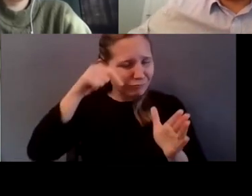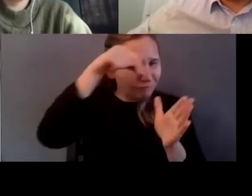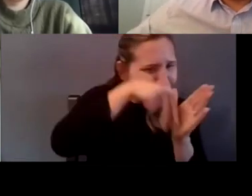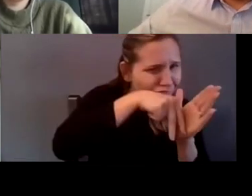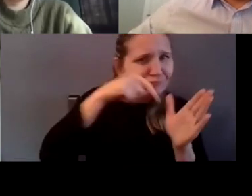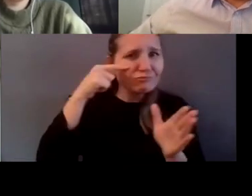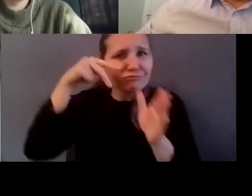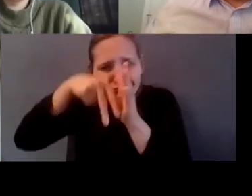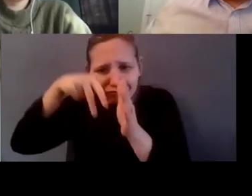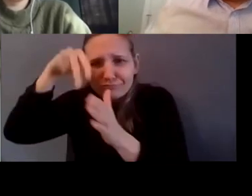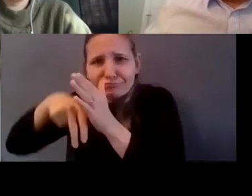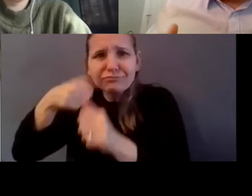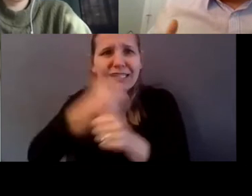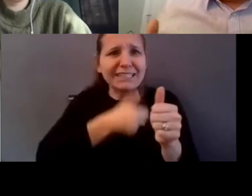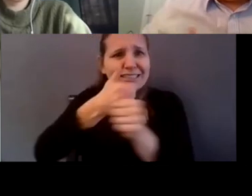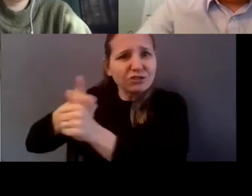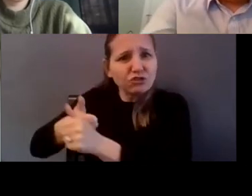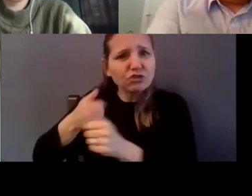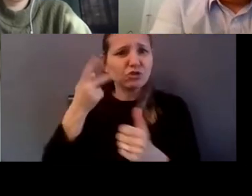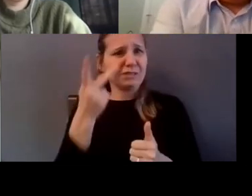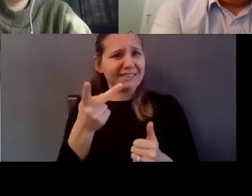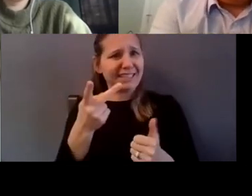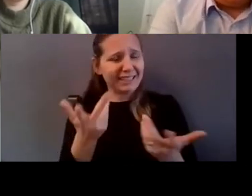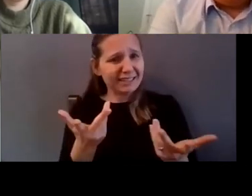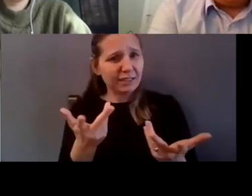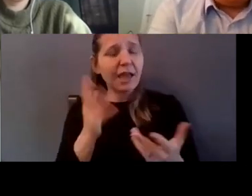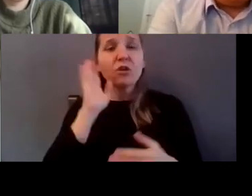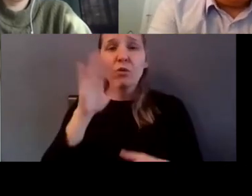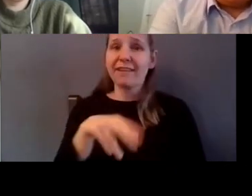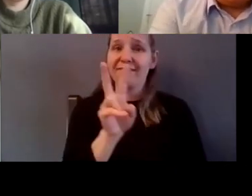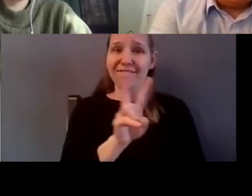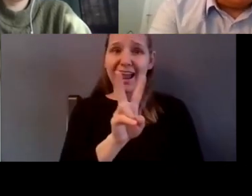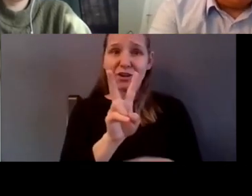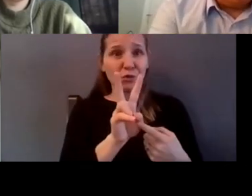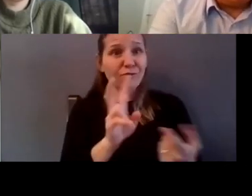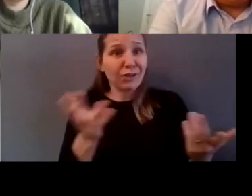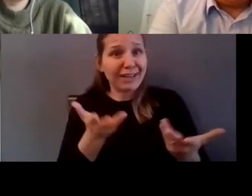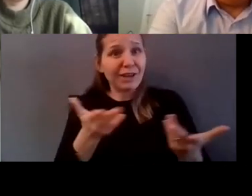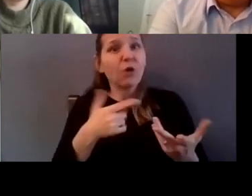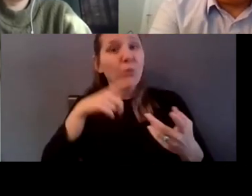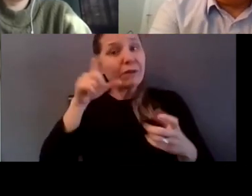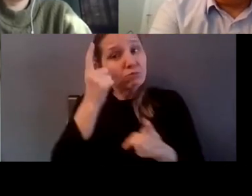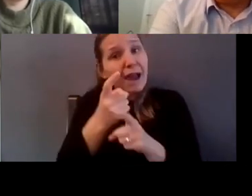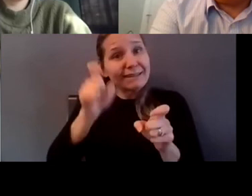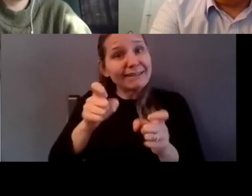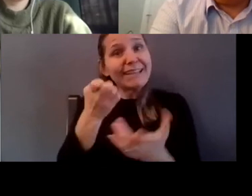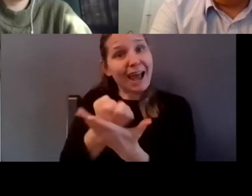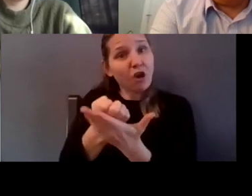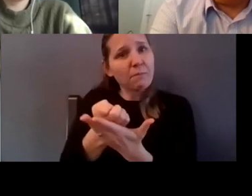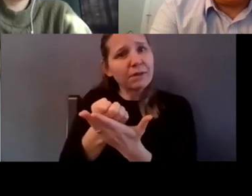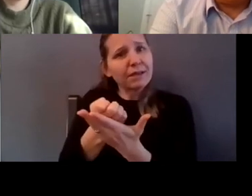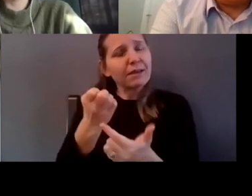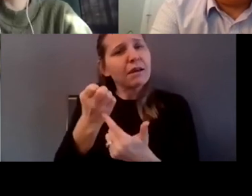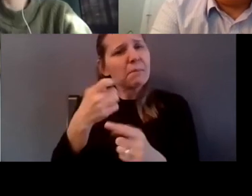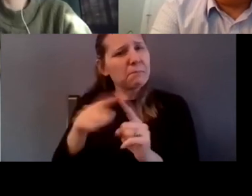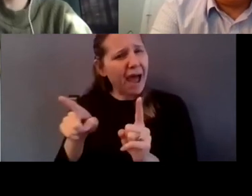important to also recognize that Vancouver is a gateway, that we do need to create an economy, but at what expense? So, we look